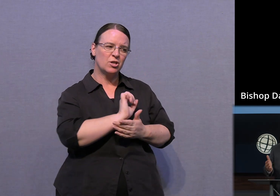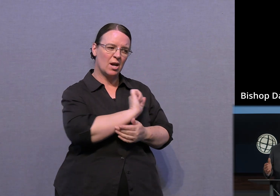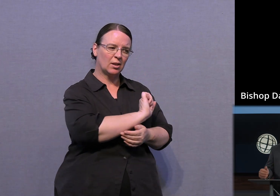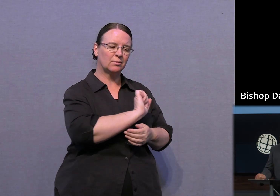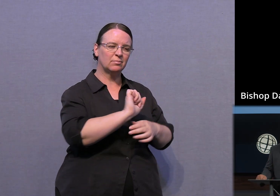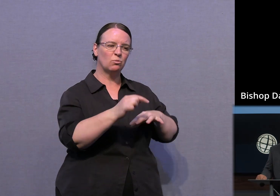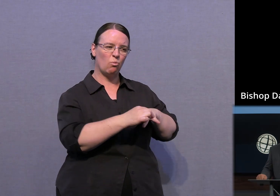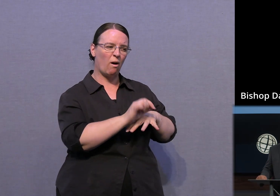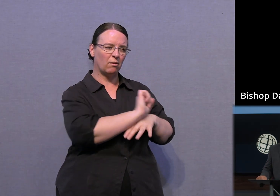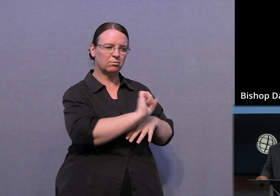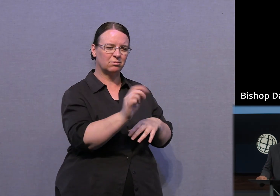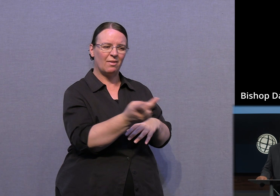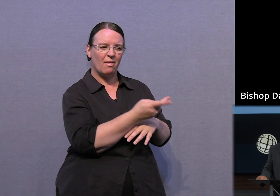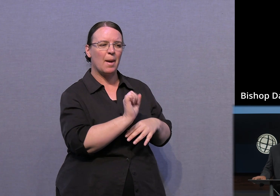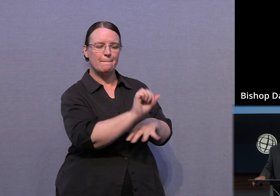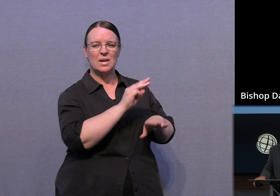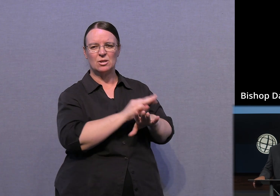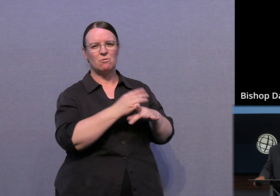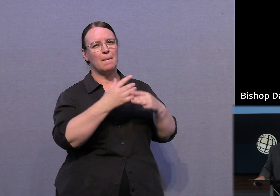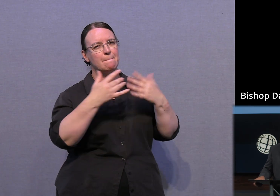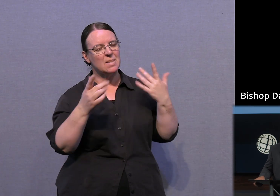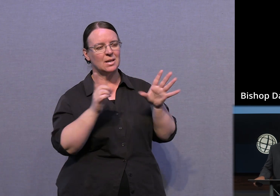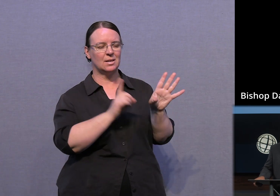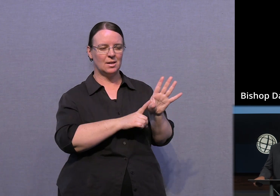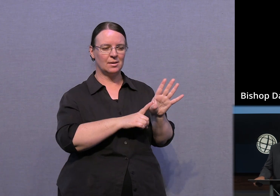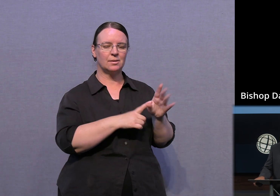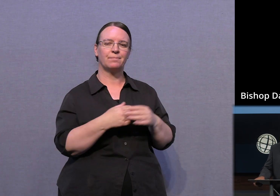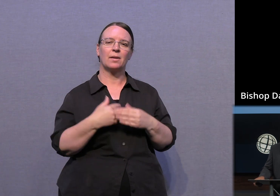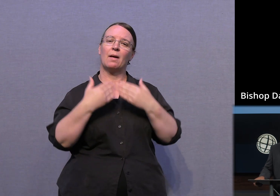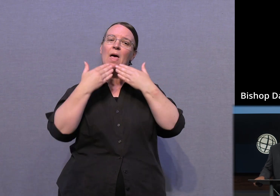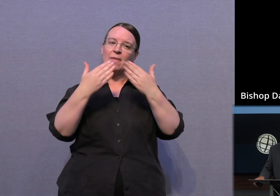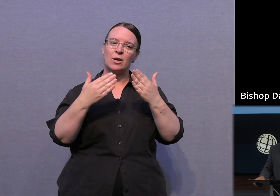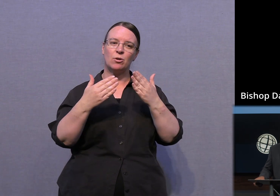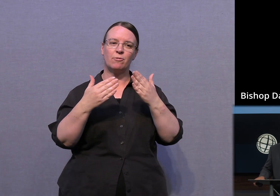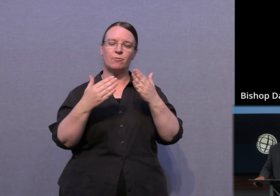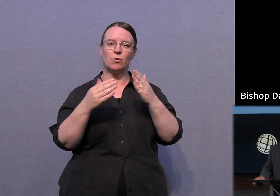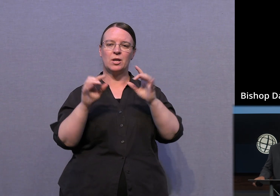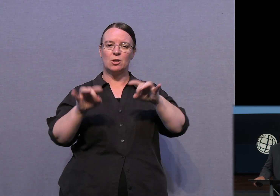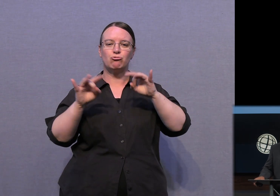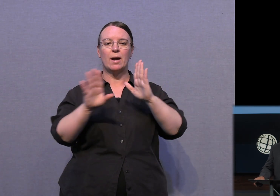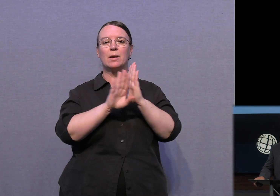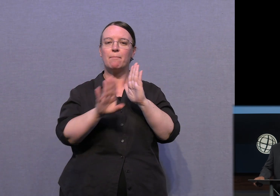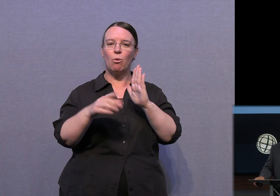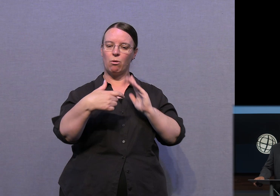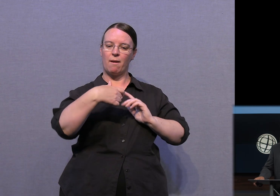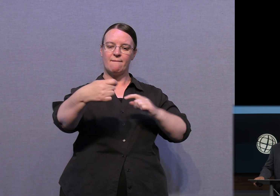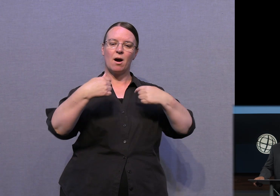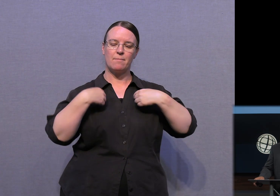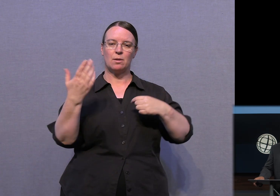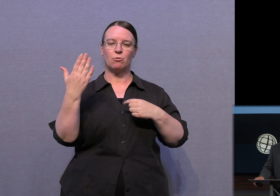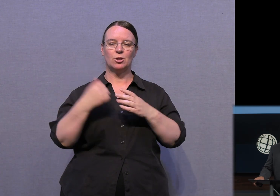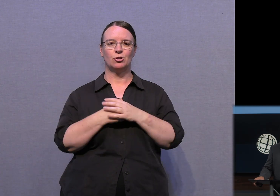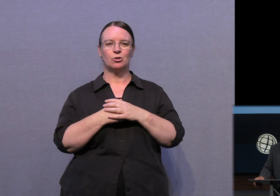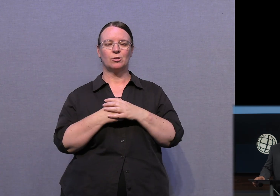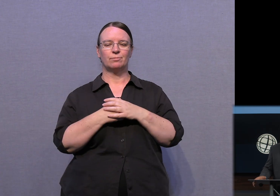I also appreciate the invitation of the General Board. It's great to be with you and to greet you. Of course, my wife and